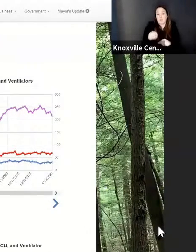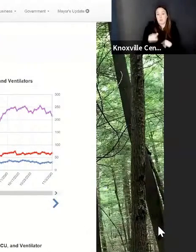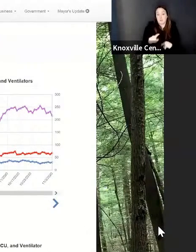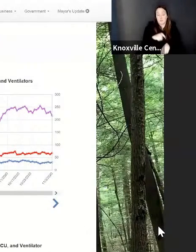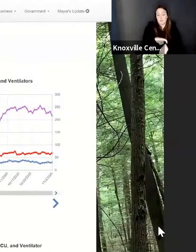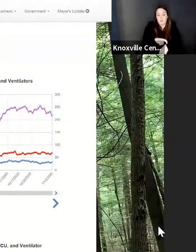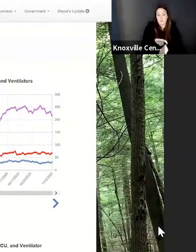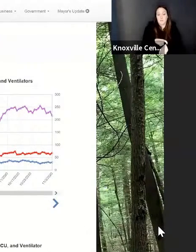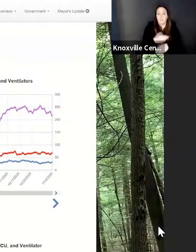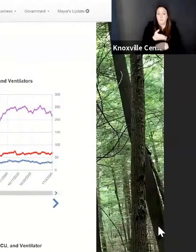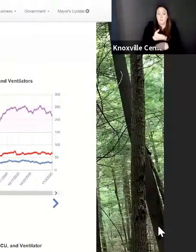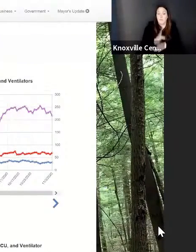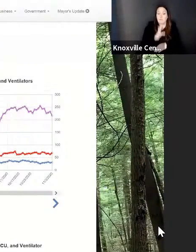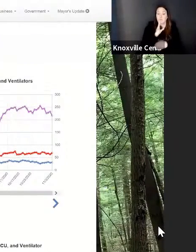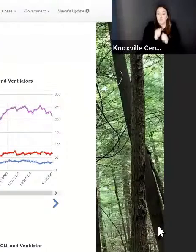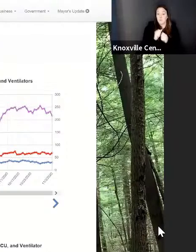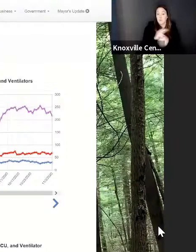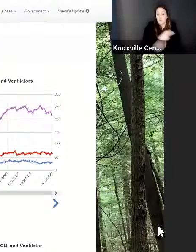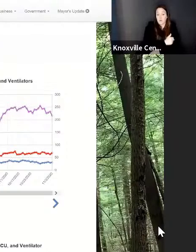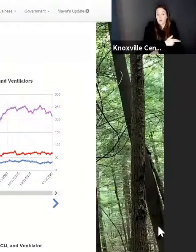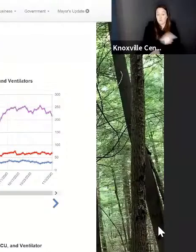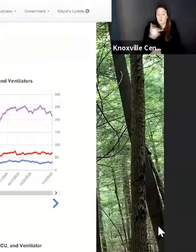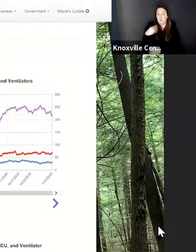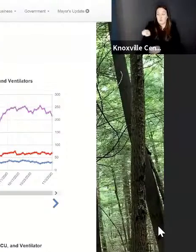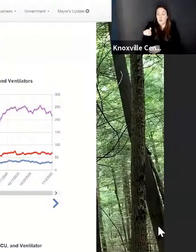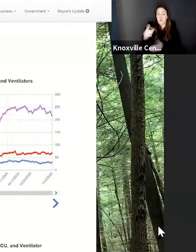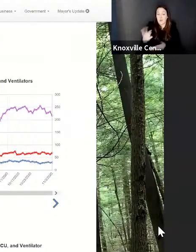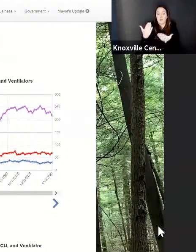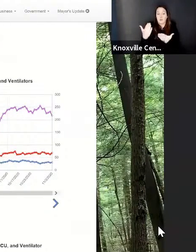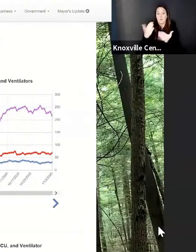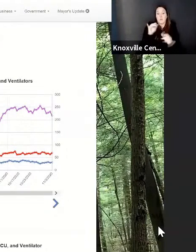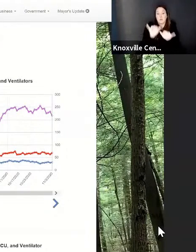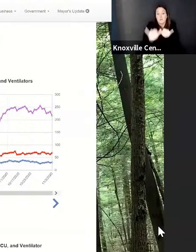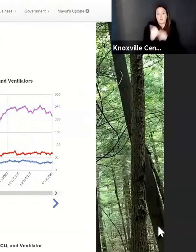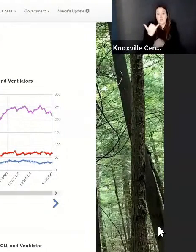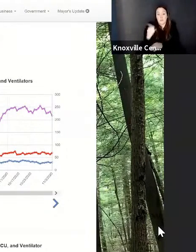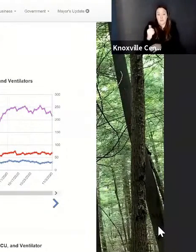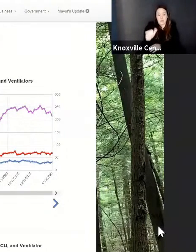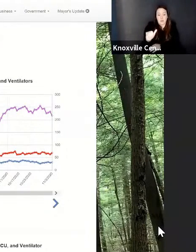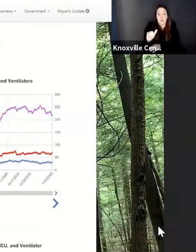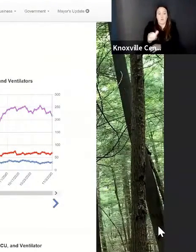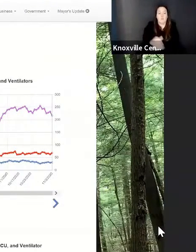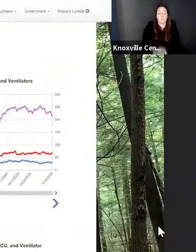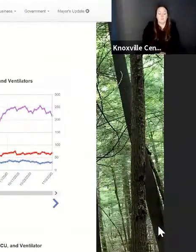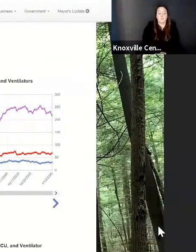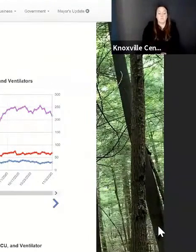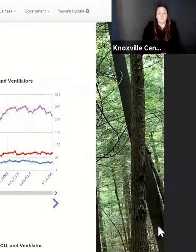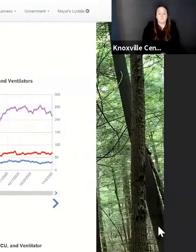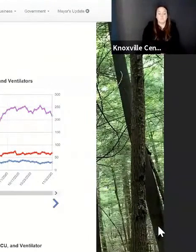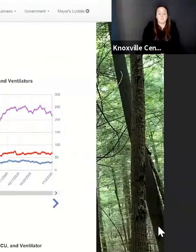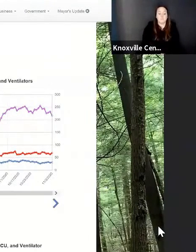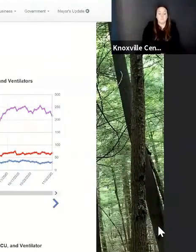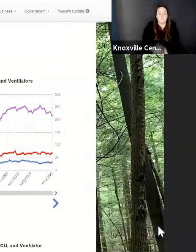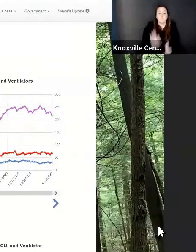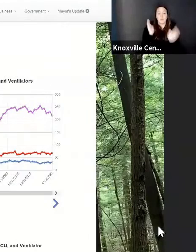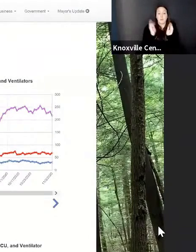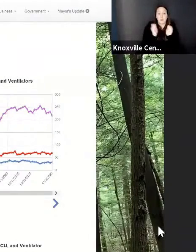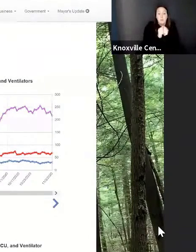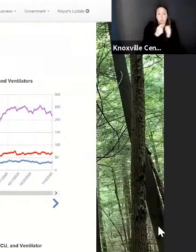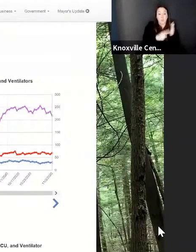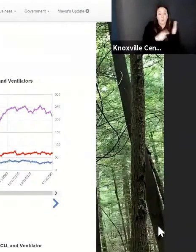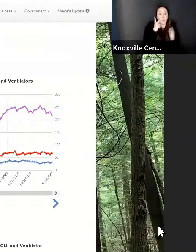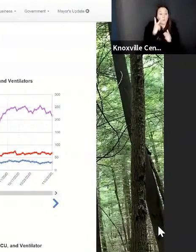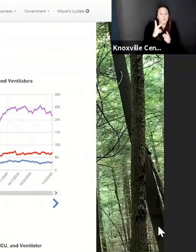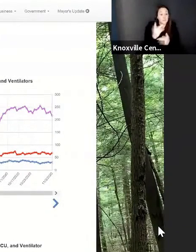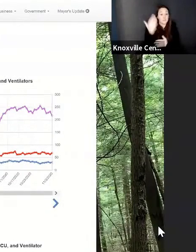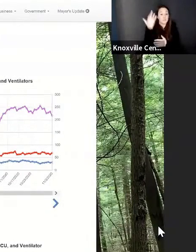After speaking with our hospital partners, they have recommended that this benchmark remain a stable yellow. Compared to what we have seen in